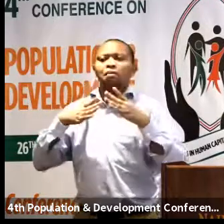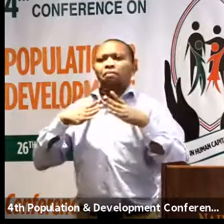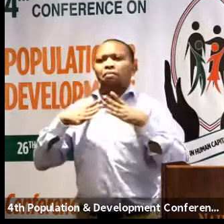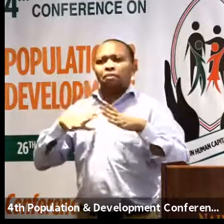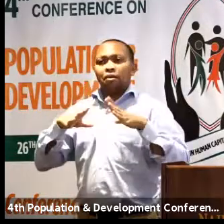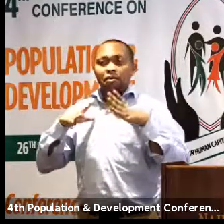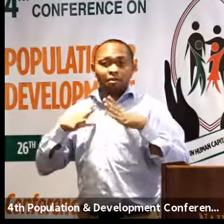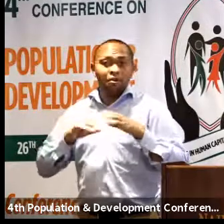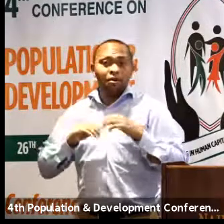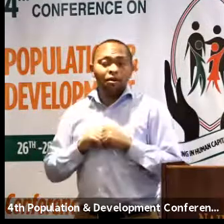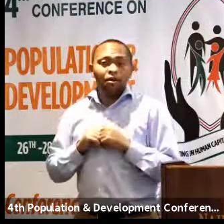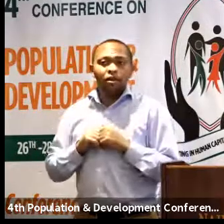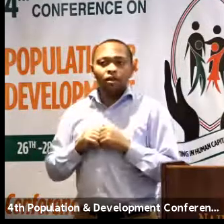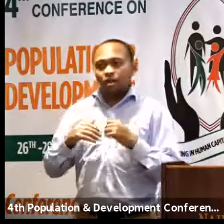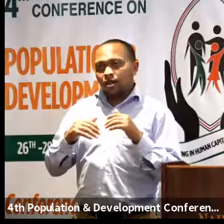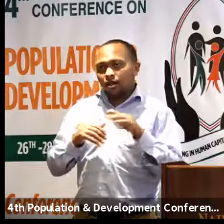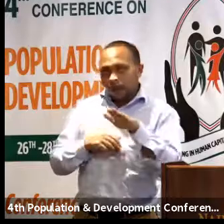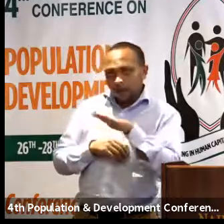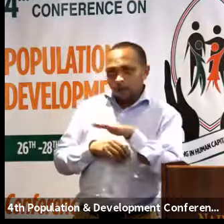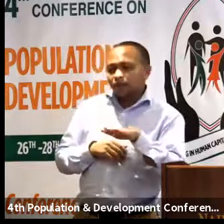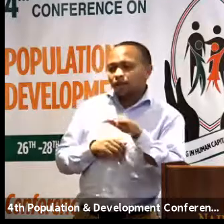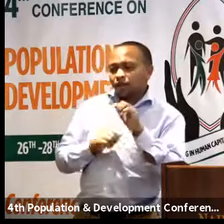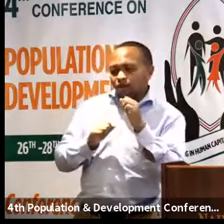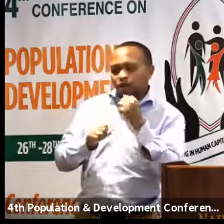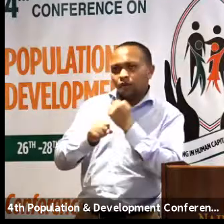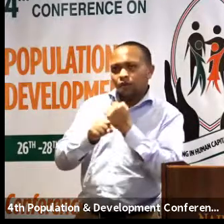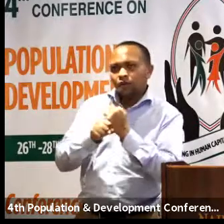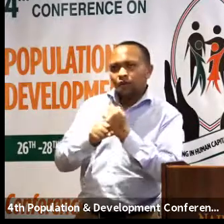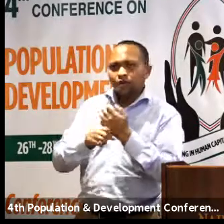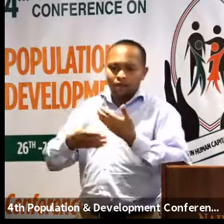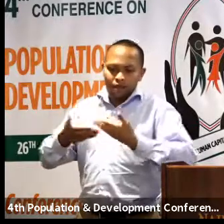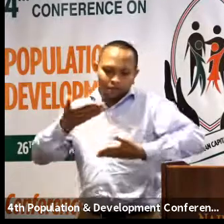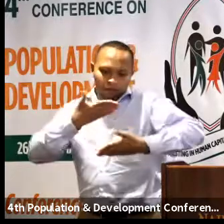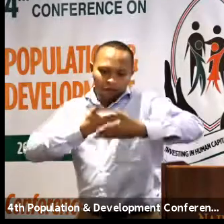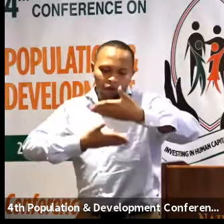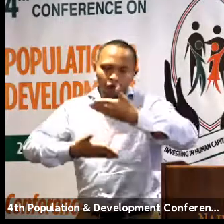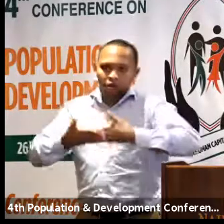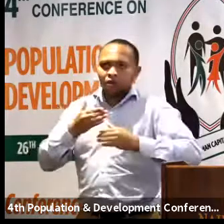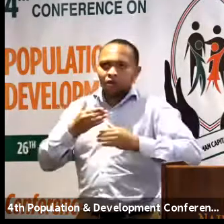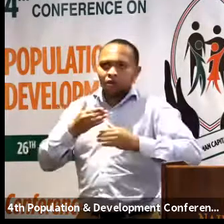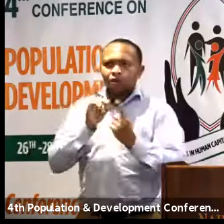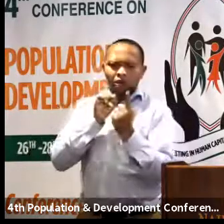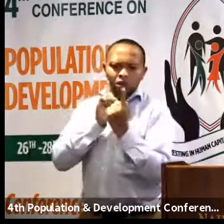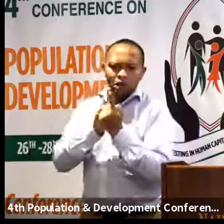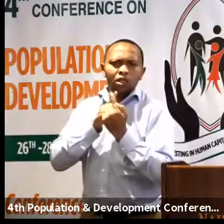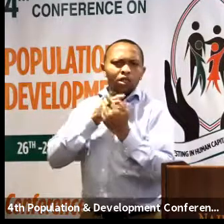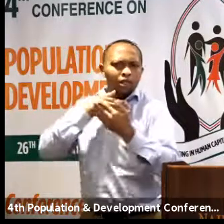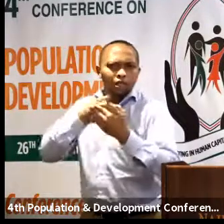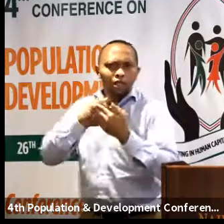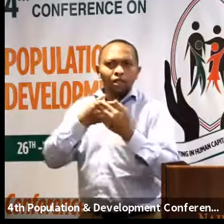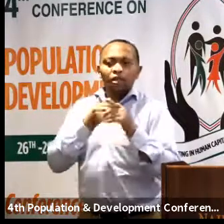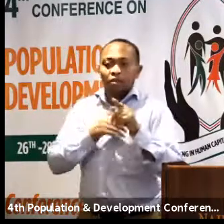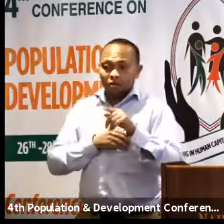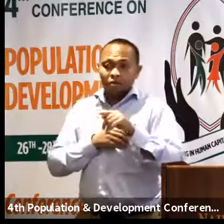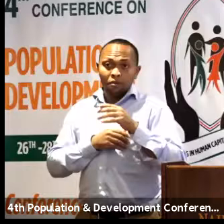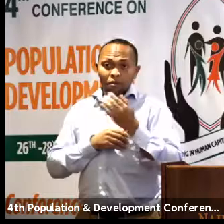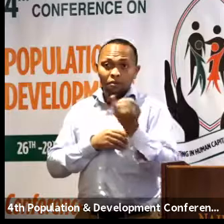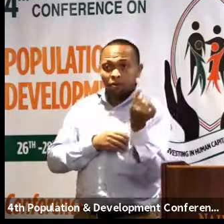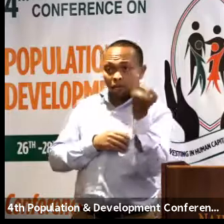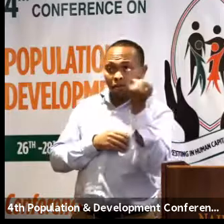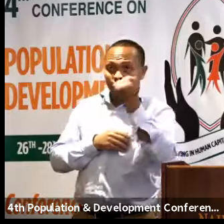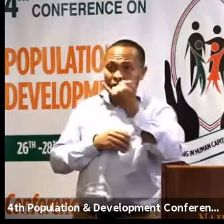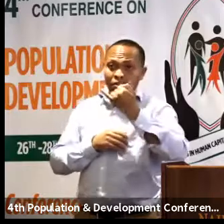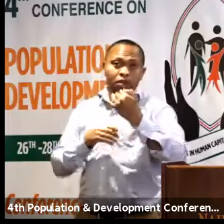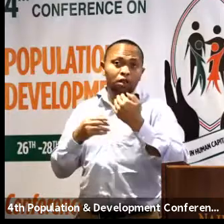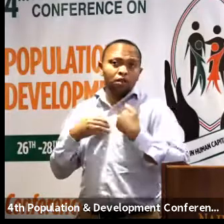the health and environment do interact. And perhaps when you draw causal loop diagrams, these